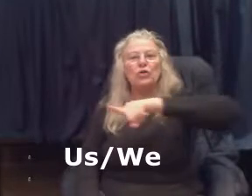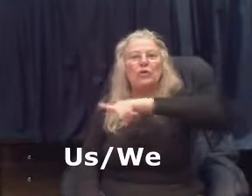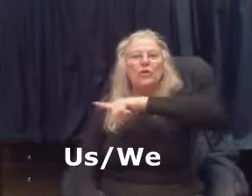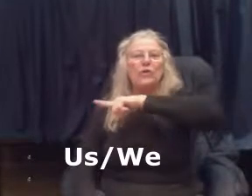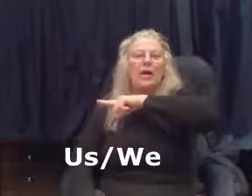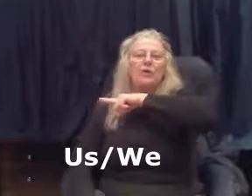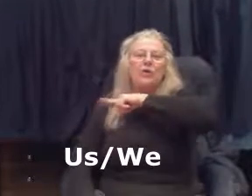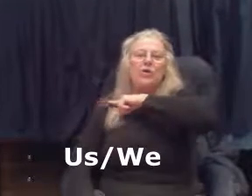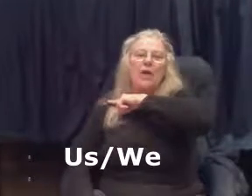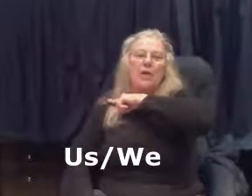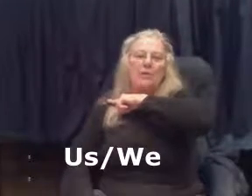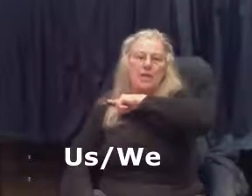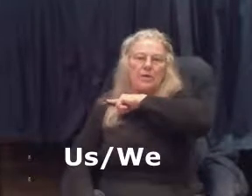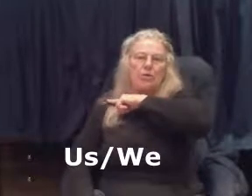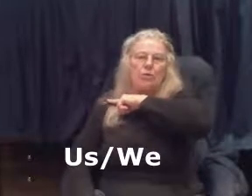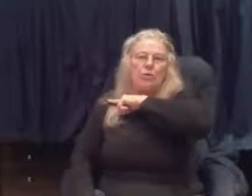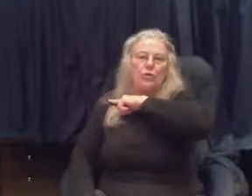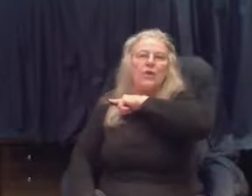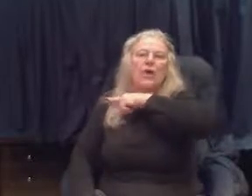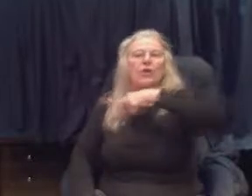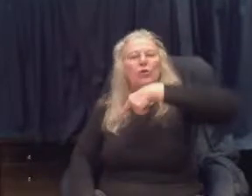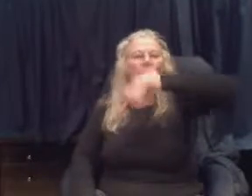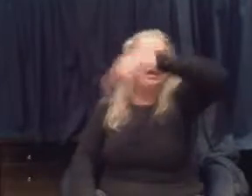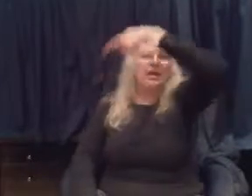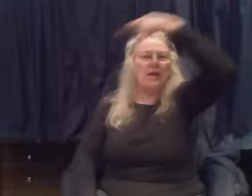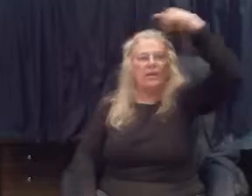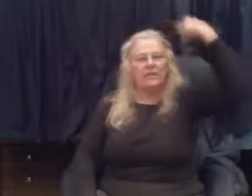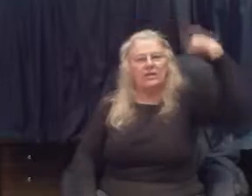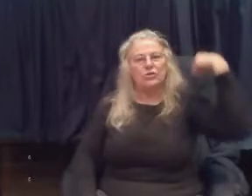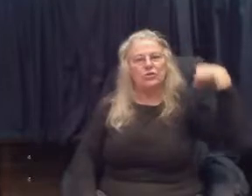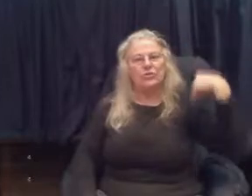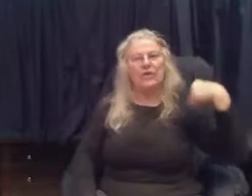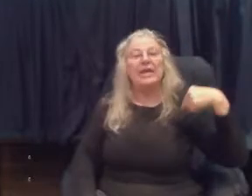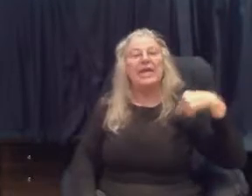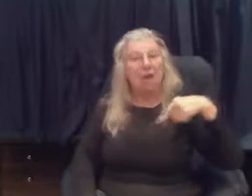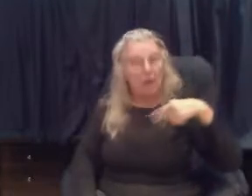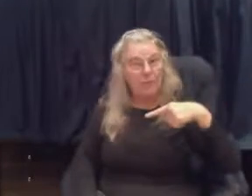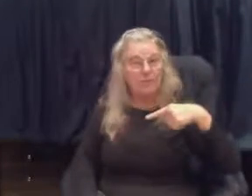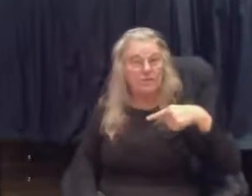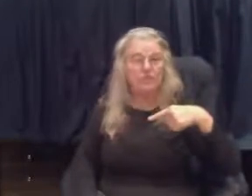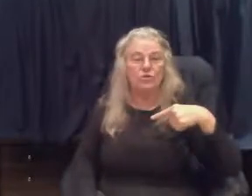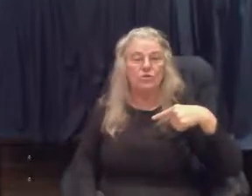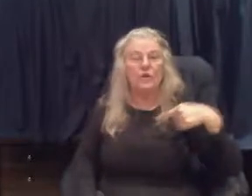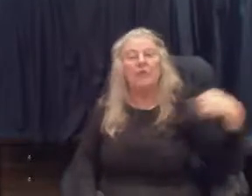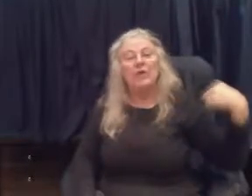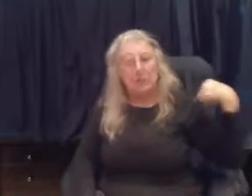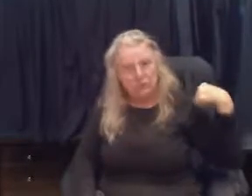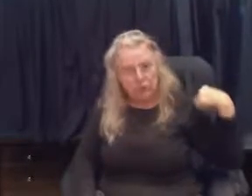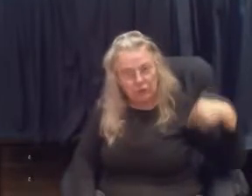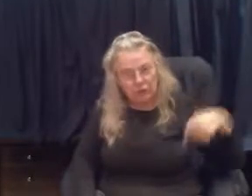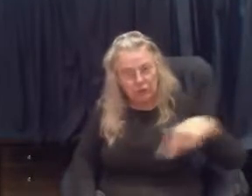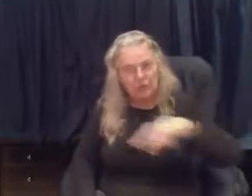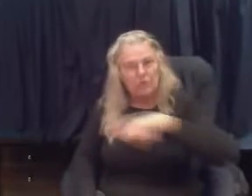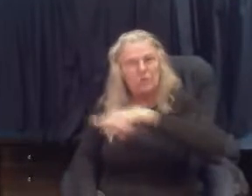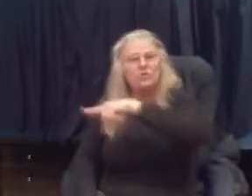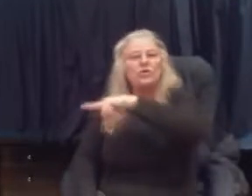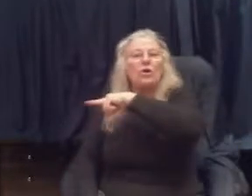circling around to your non-dominant shoulder. You're thinking of a circle that encompasses yourself, so you're starting